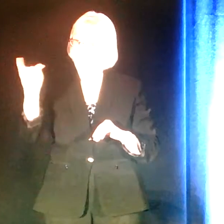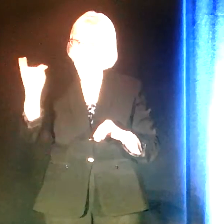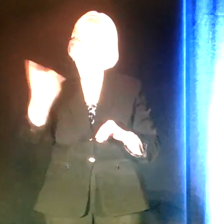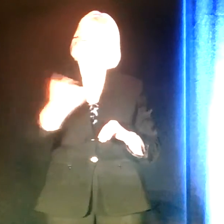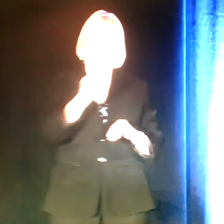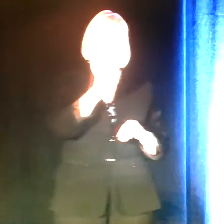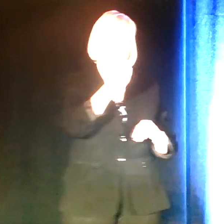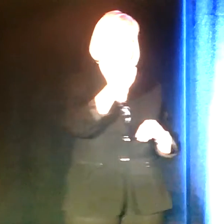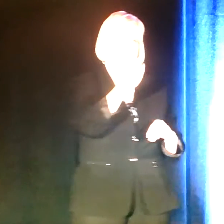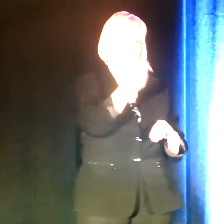I think about after.